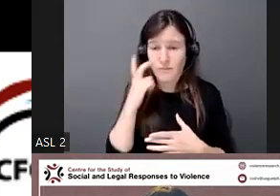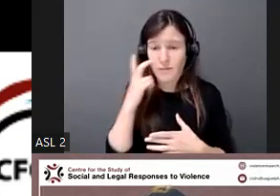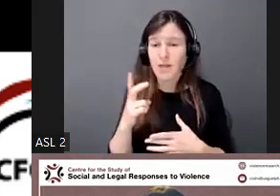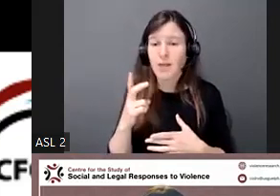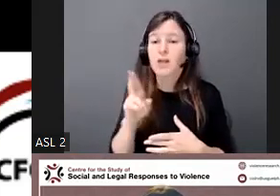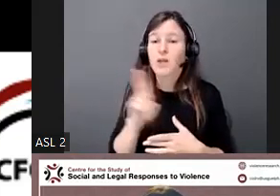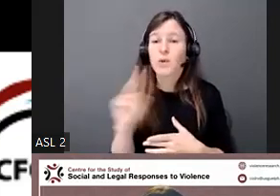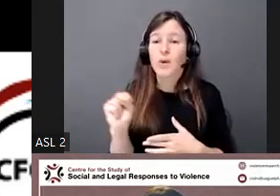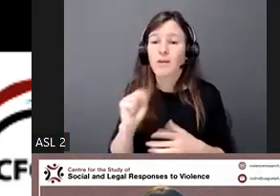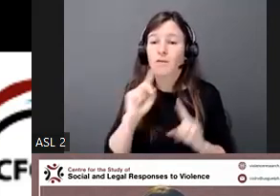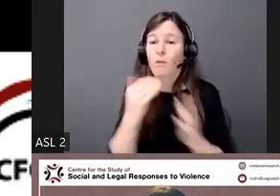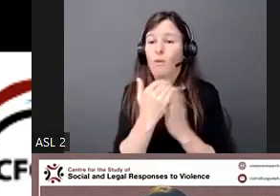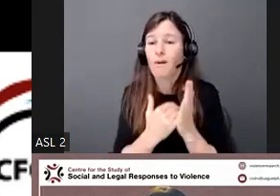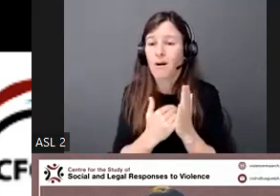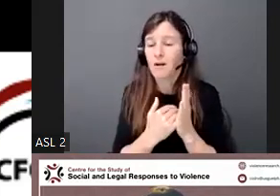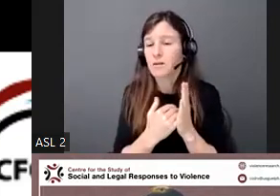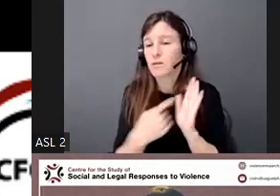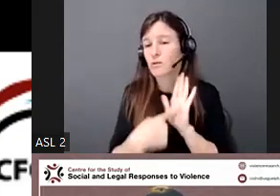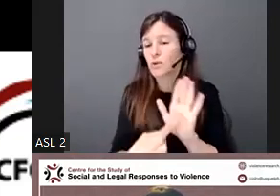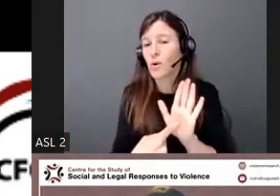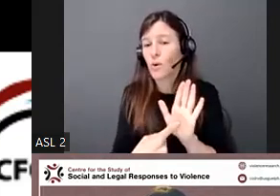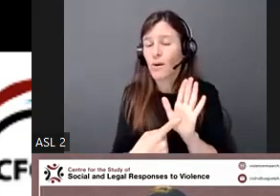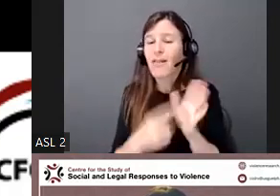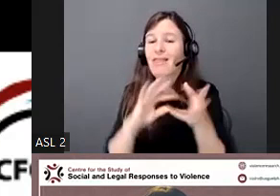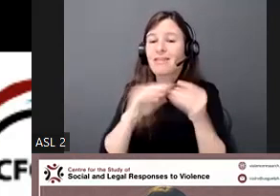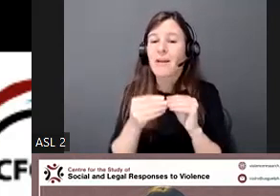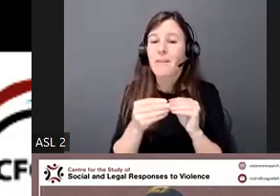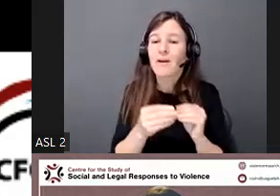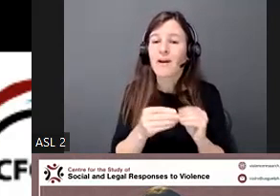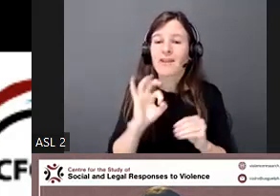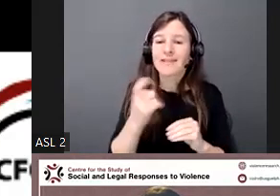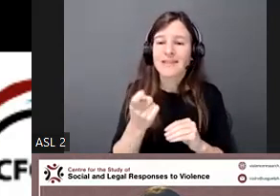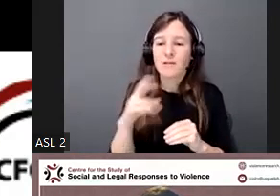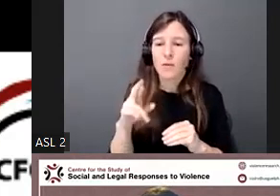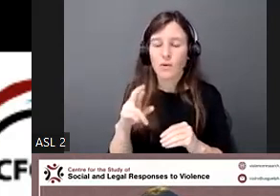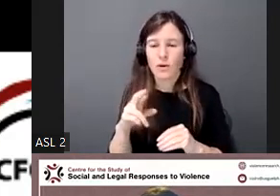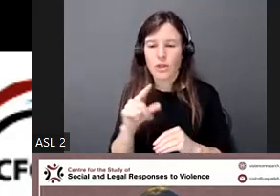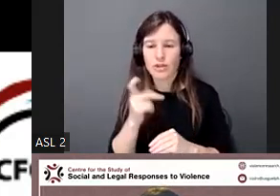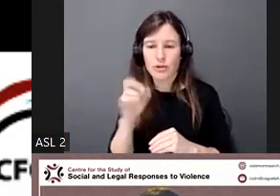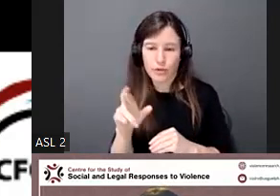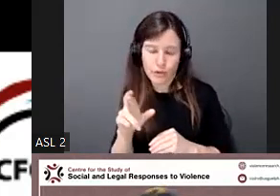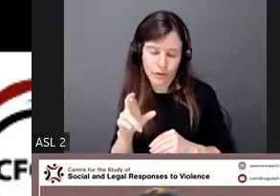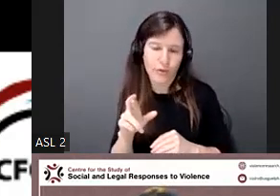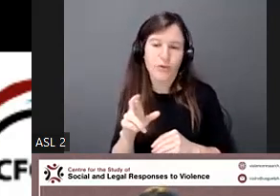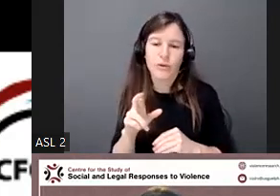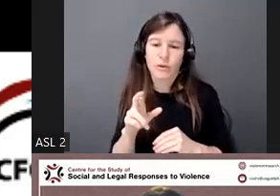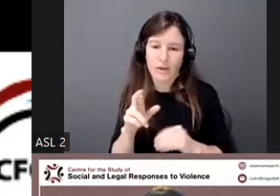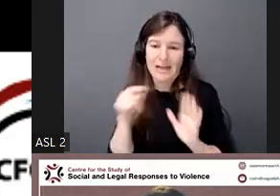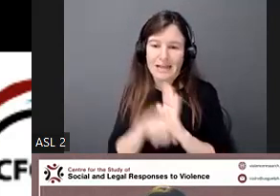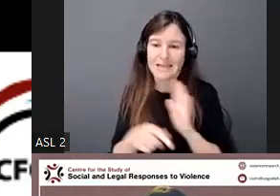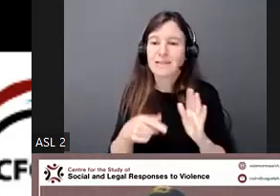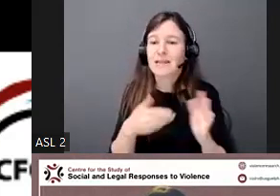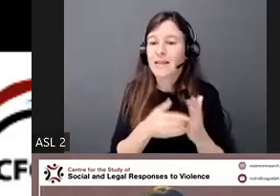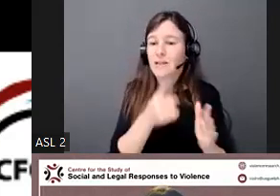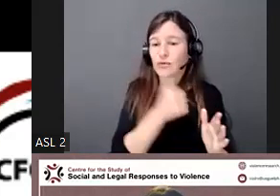report documented that the number of sex or gender-related killings of women and girls was higher in 2022 than